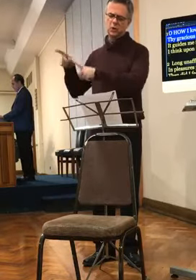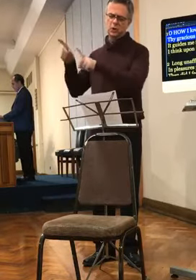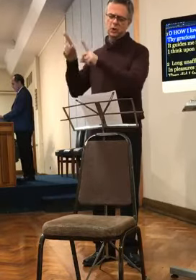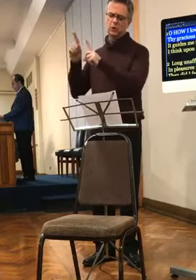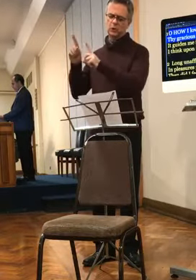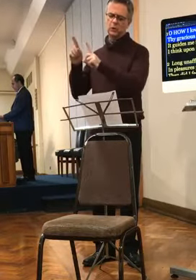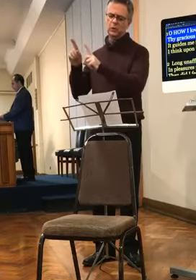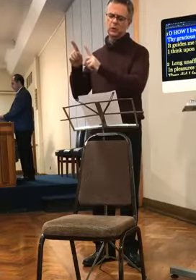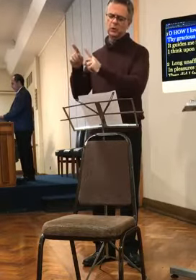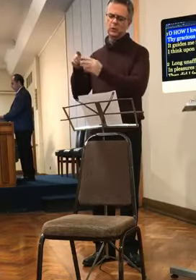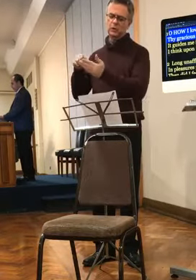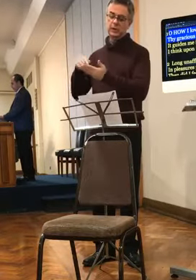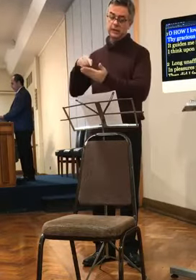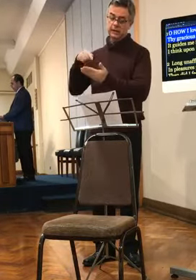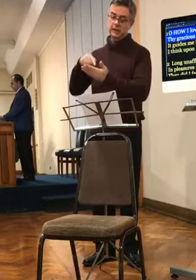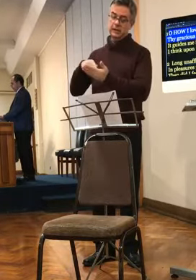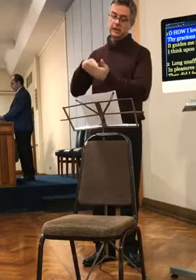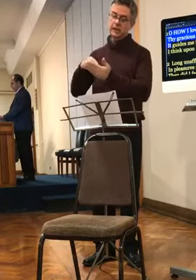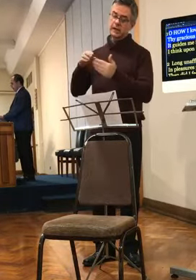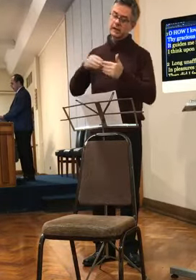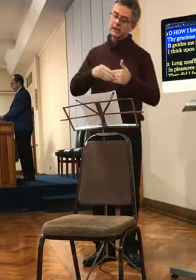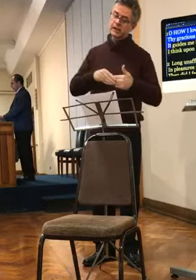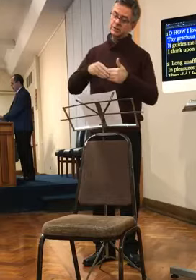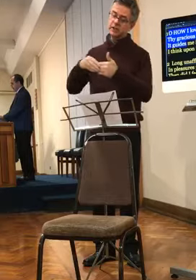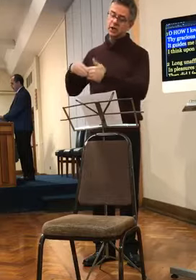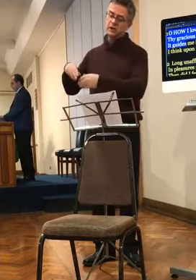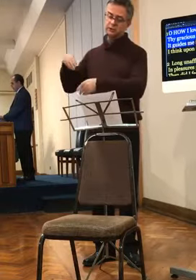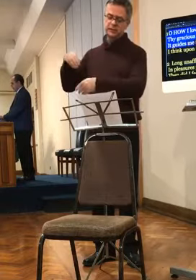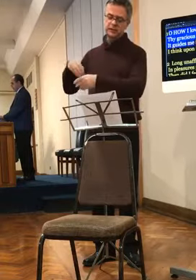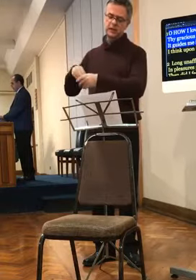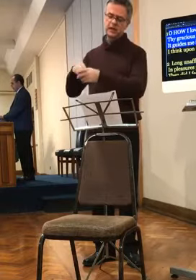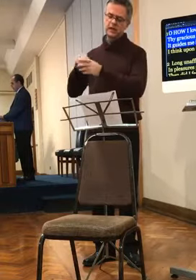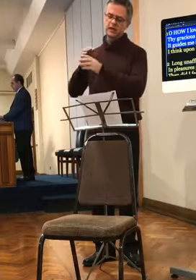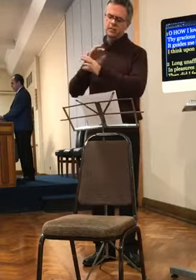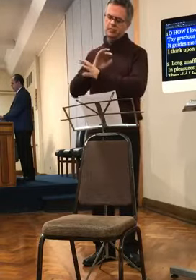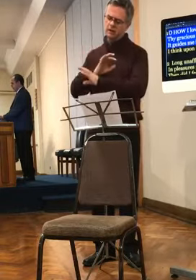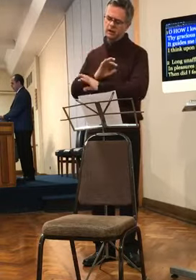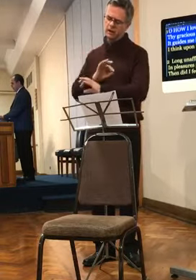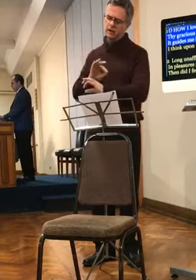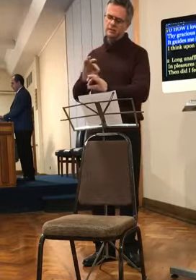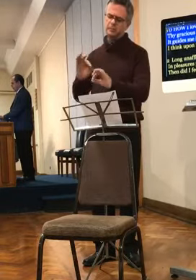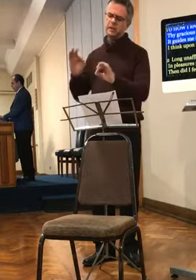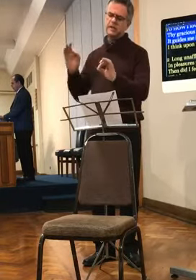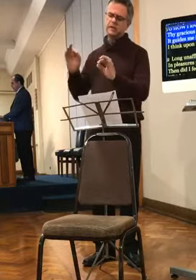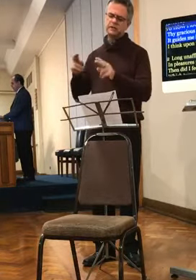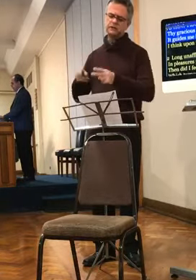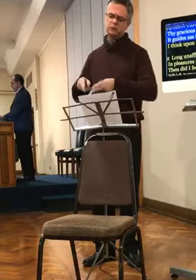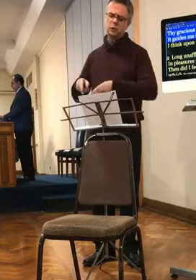Thank you.